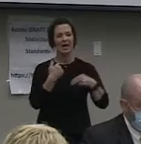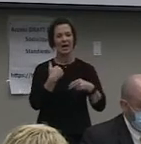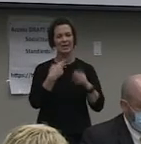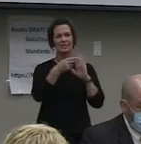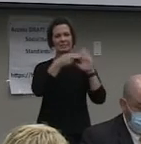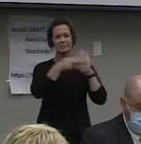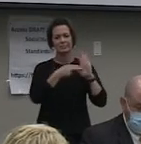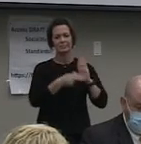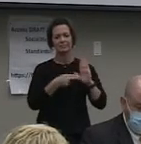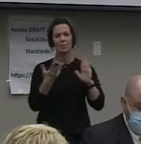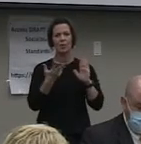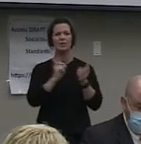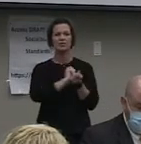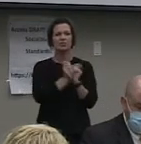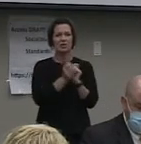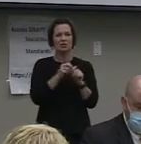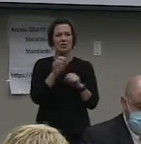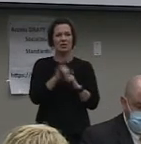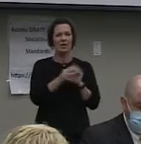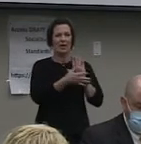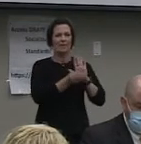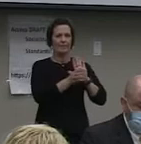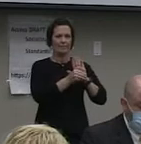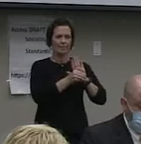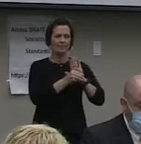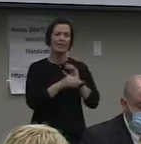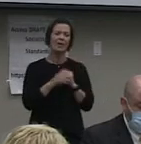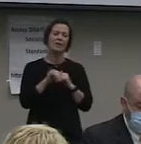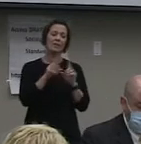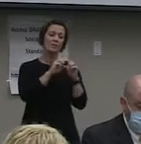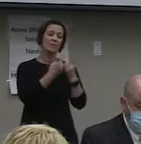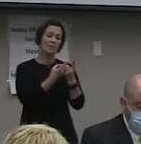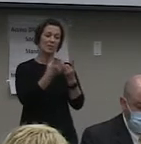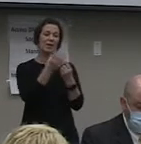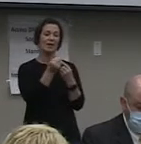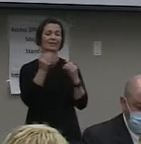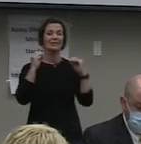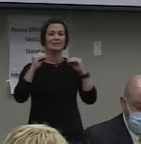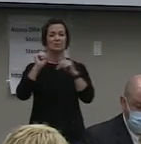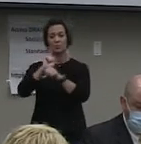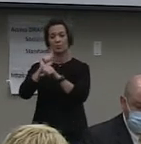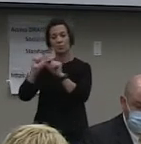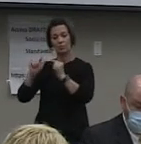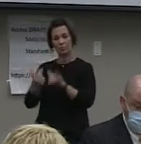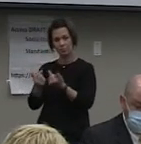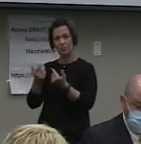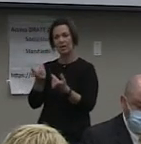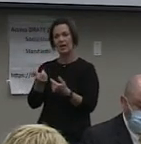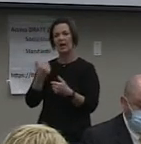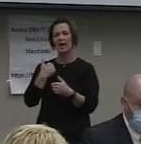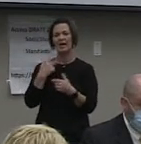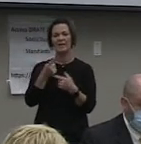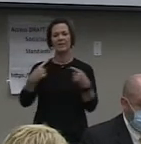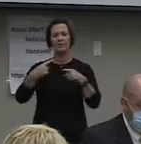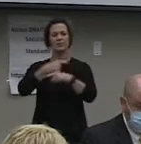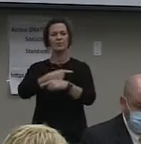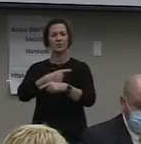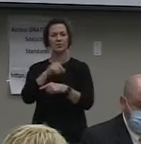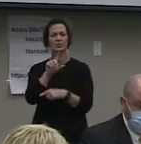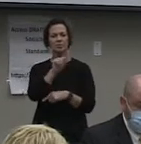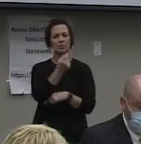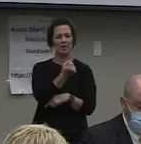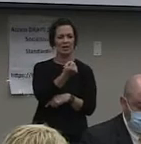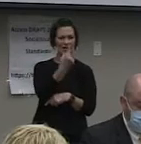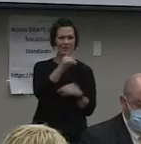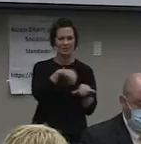that version. After the last steering committee meeting, the department, along with the teacher work groups, created a crosswalk between the 2011 standards